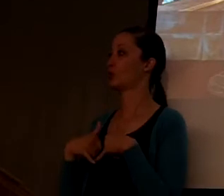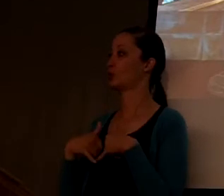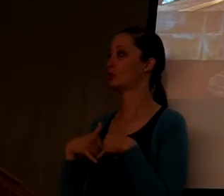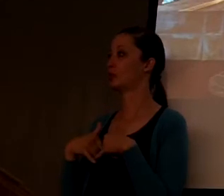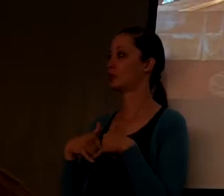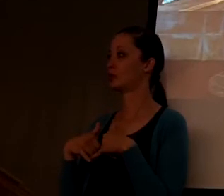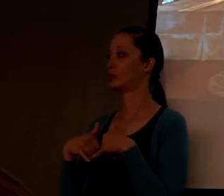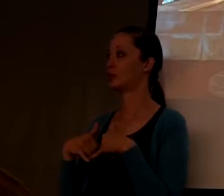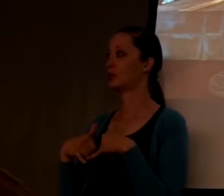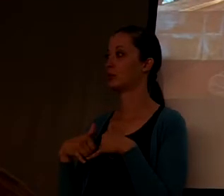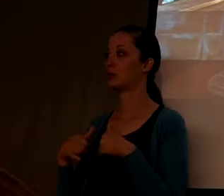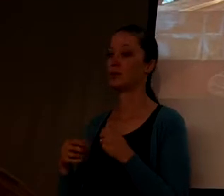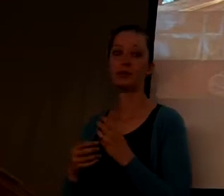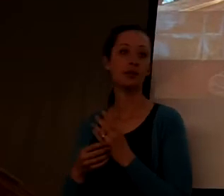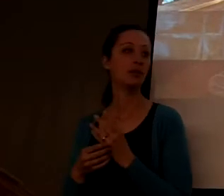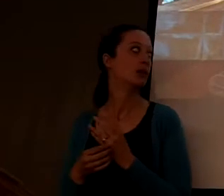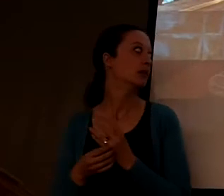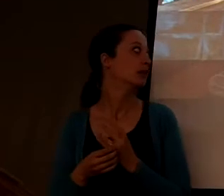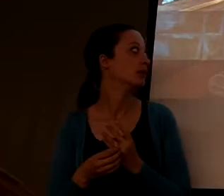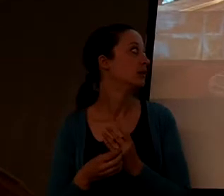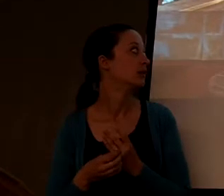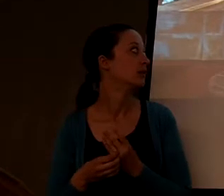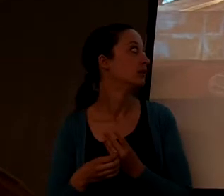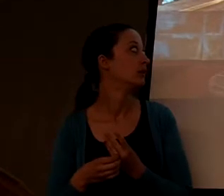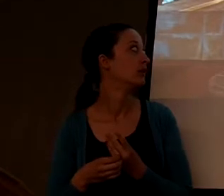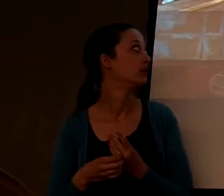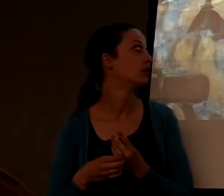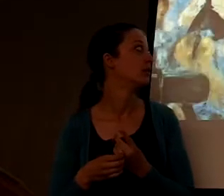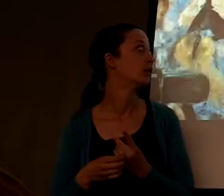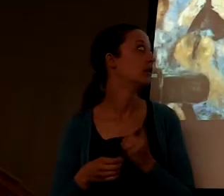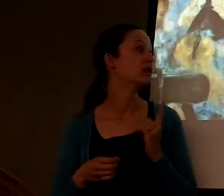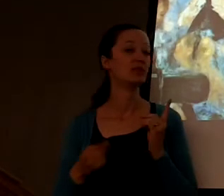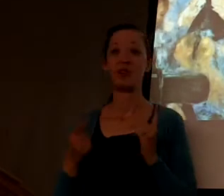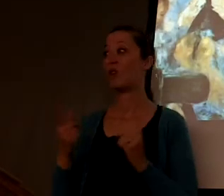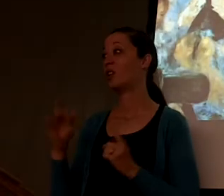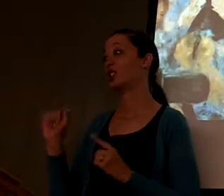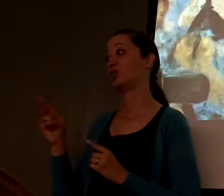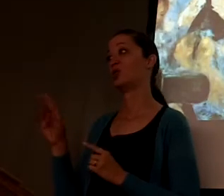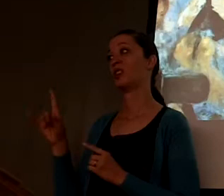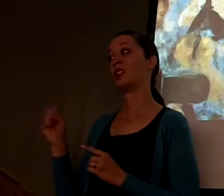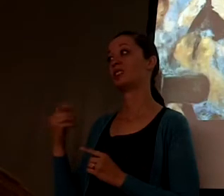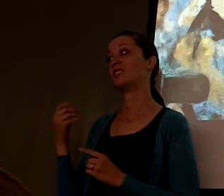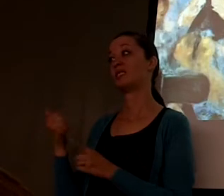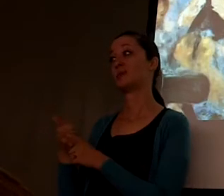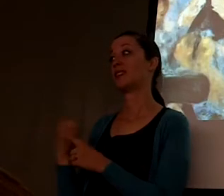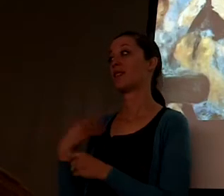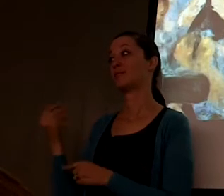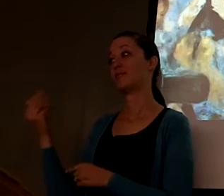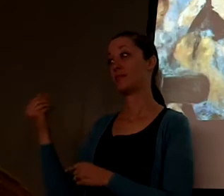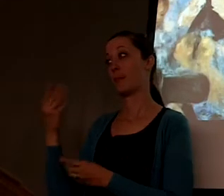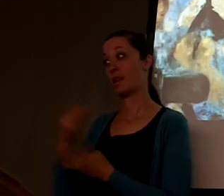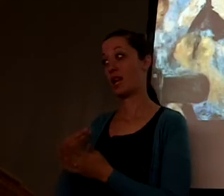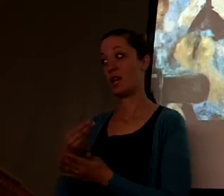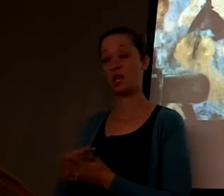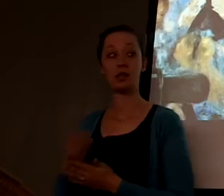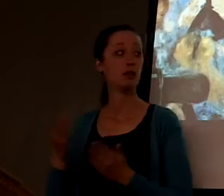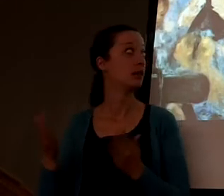Judas held the purse for this group of men. And this is Renoir painting.